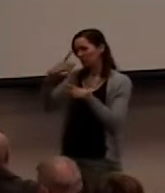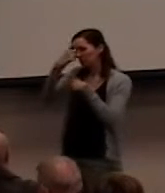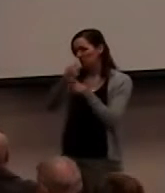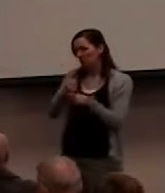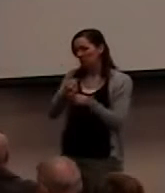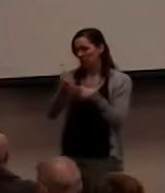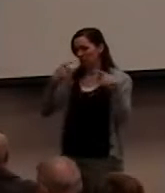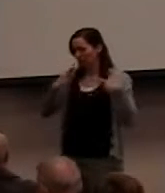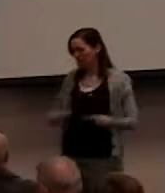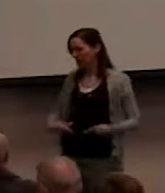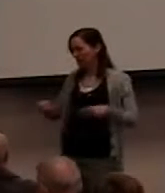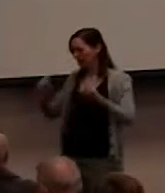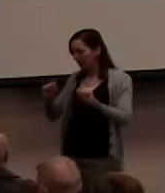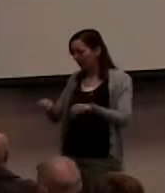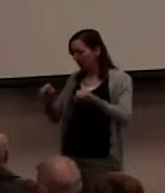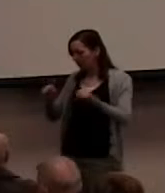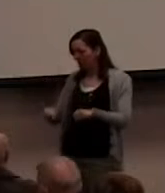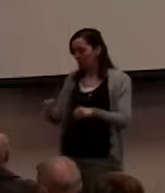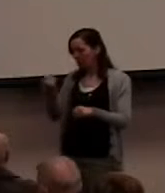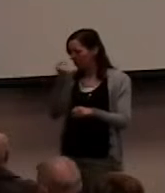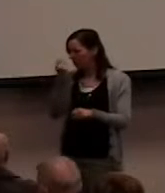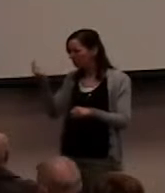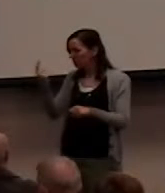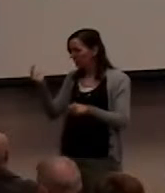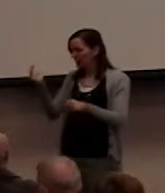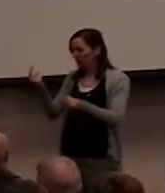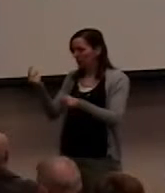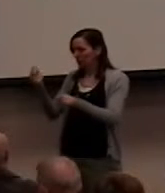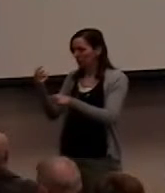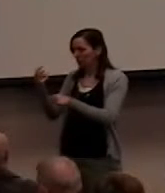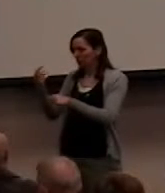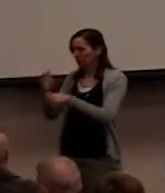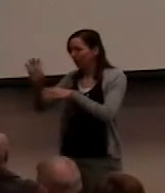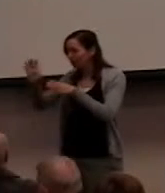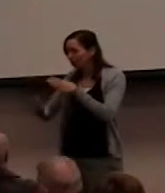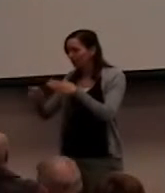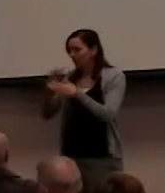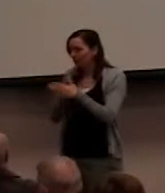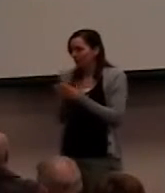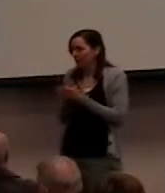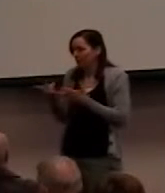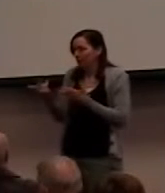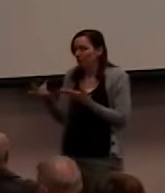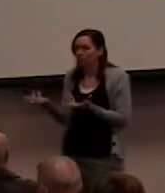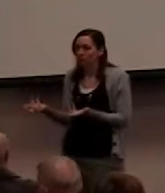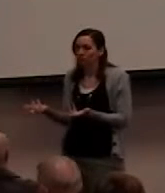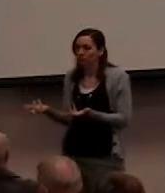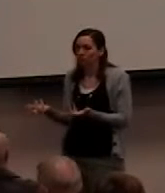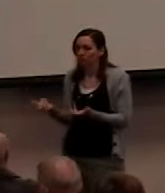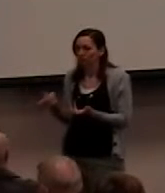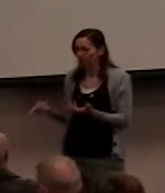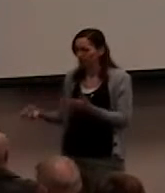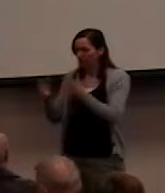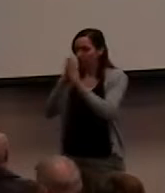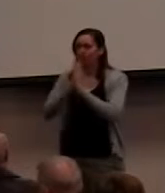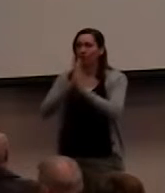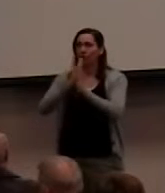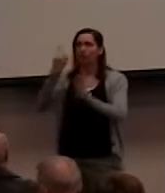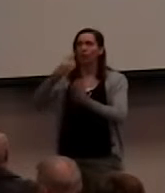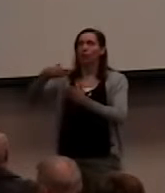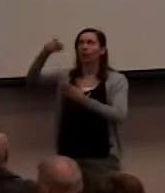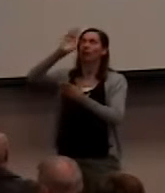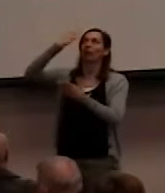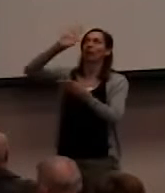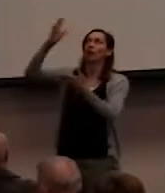would understand the possible consequences for failure. He prayed for God's intervention. I think that's something that every